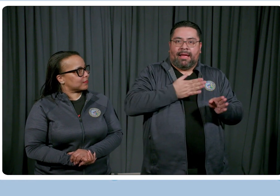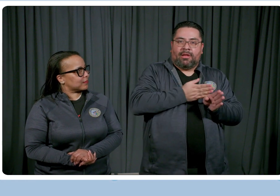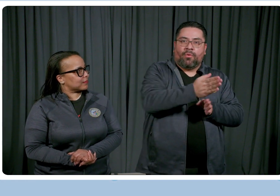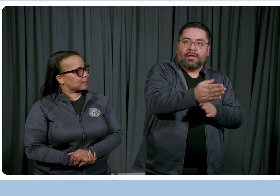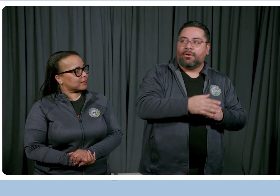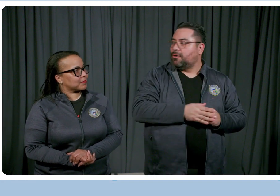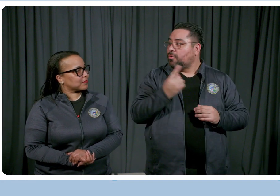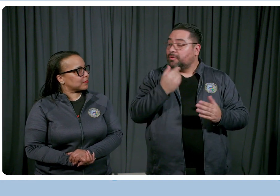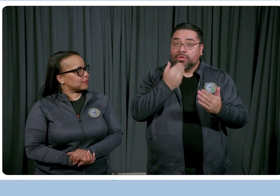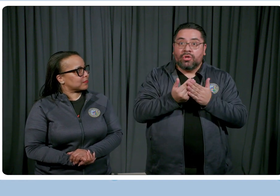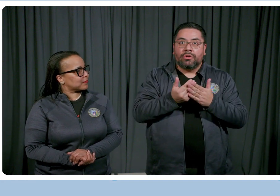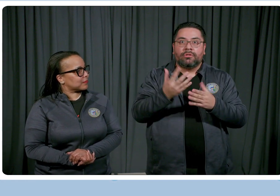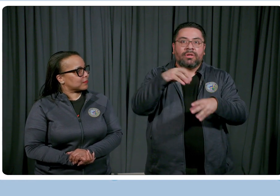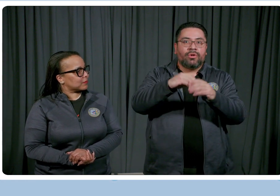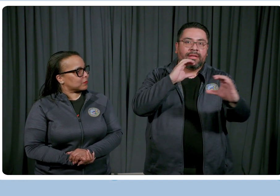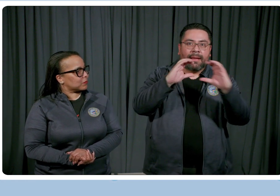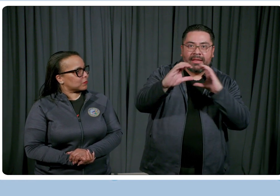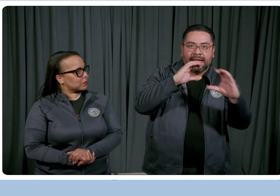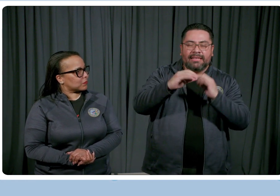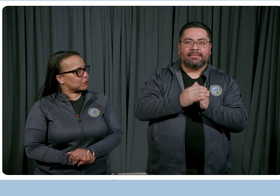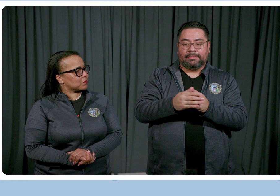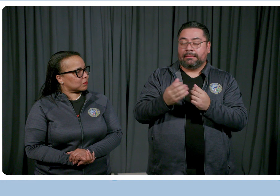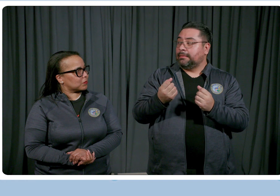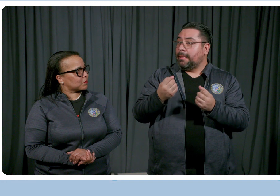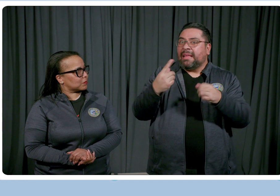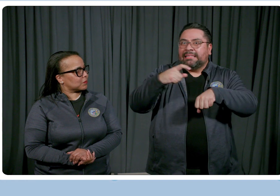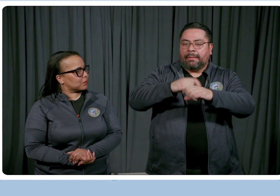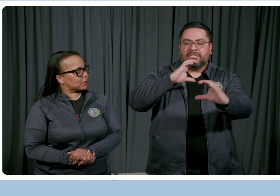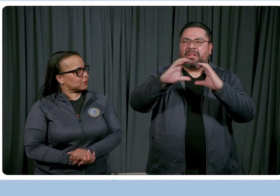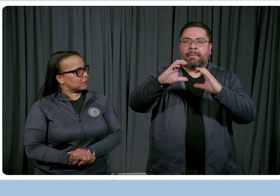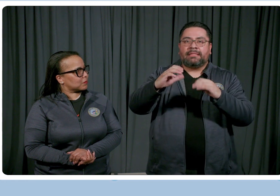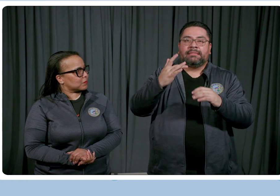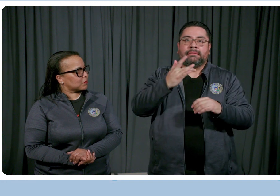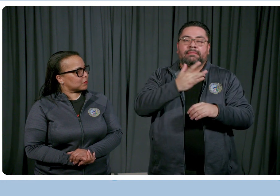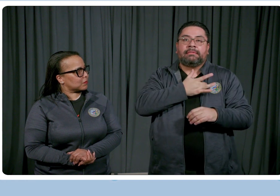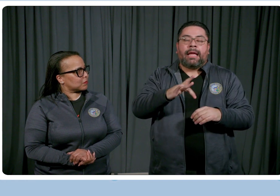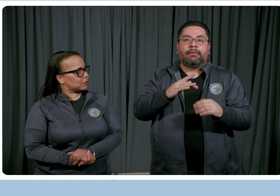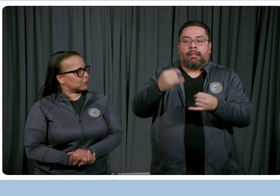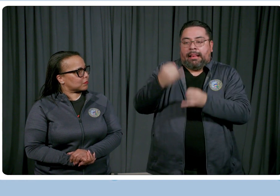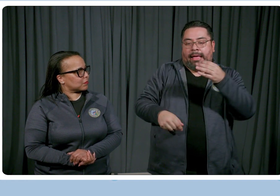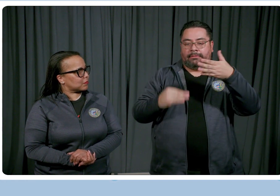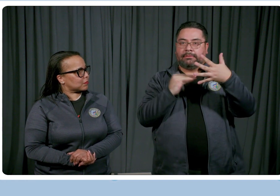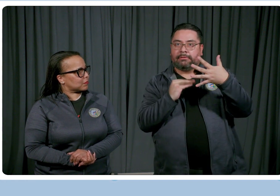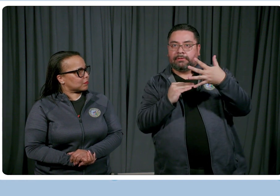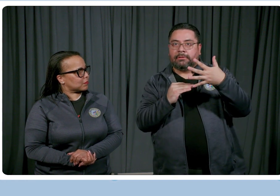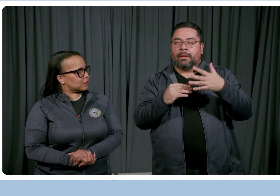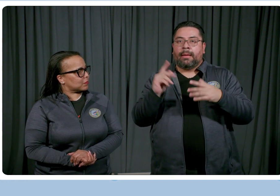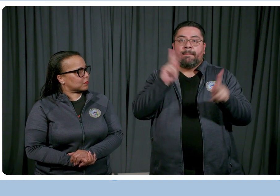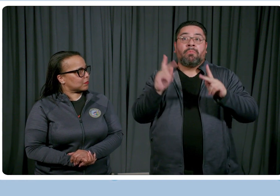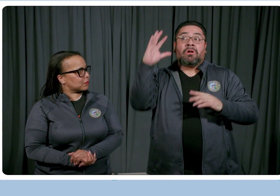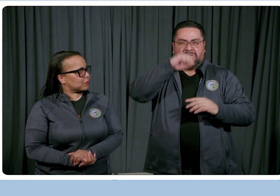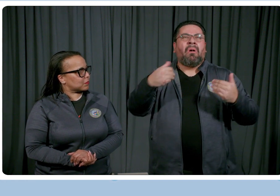this career. It's just always good to include communication, which is not always on the top of the list. Usually people just assume there is communication,